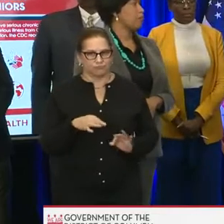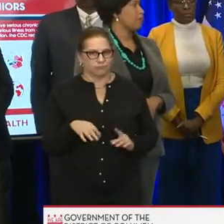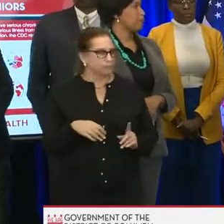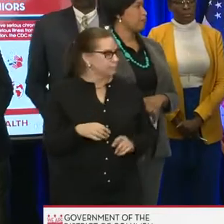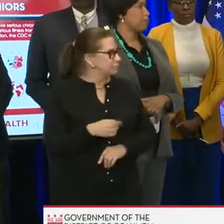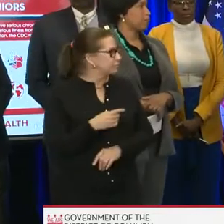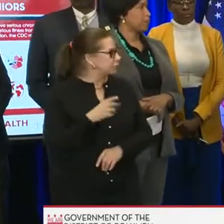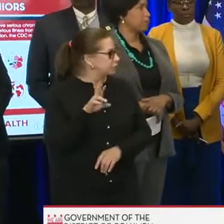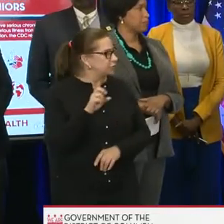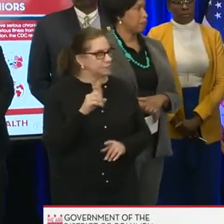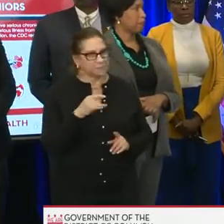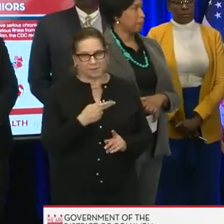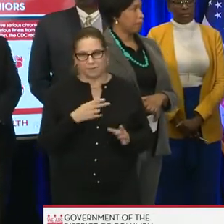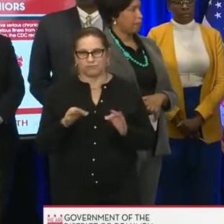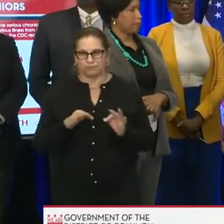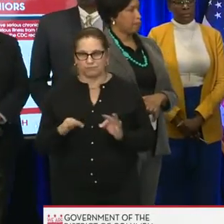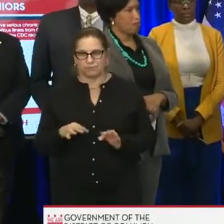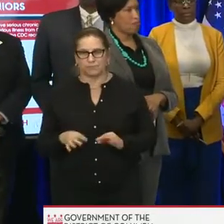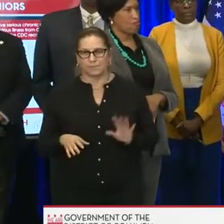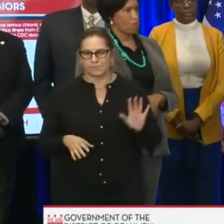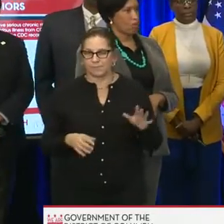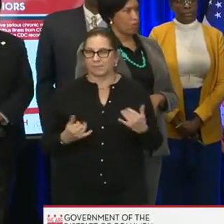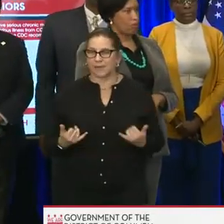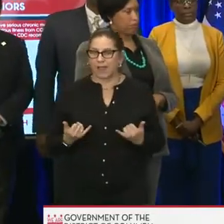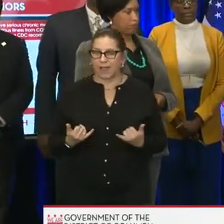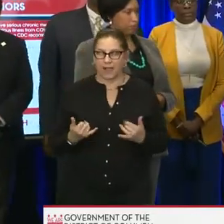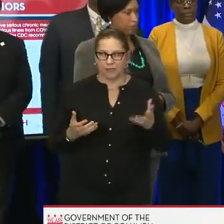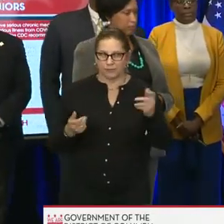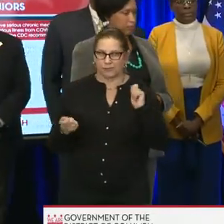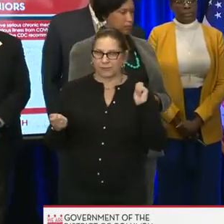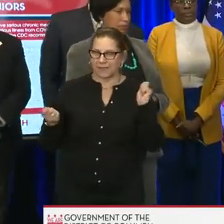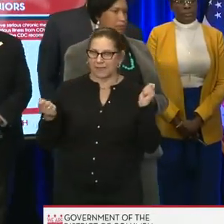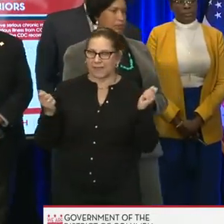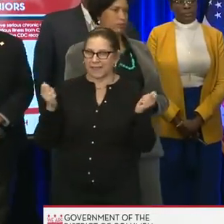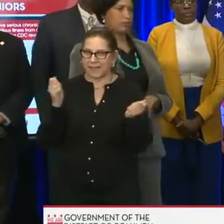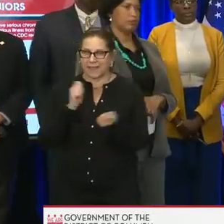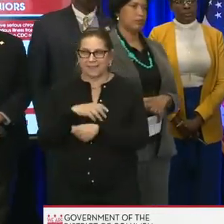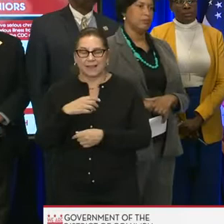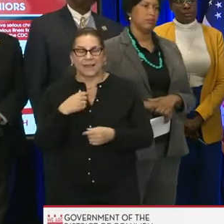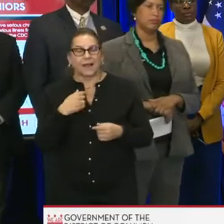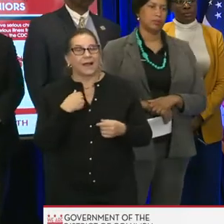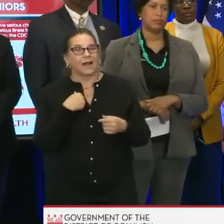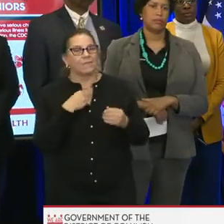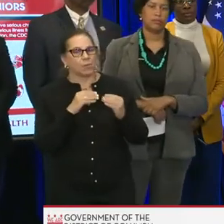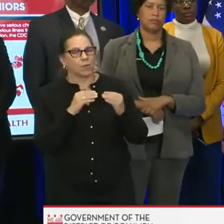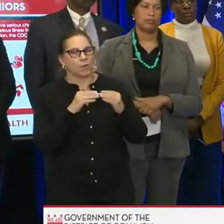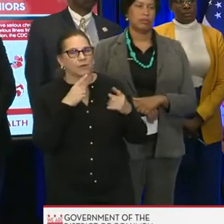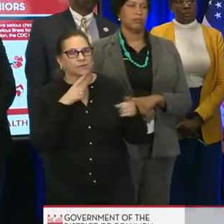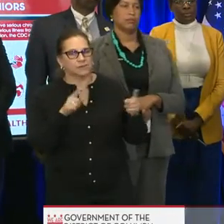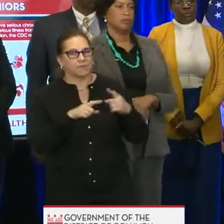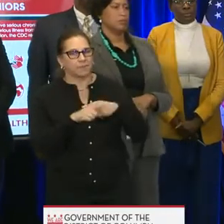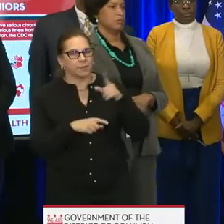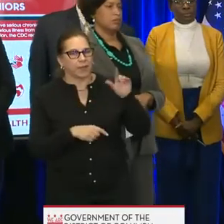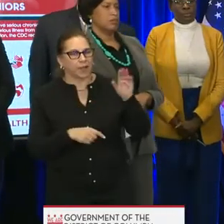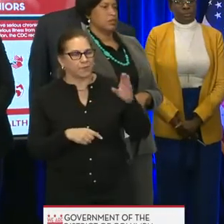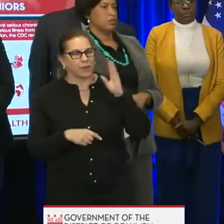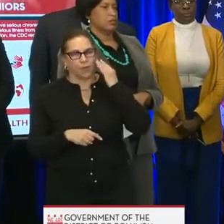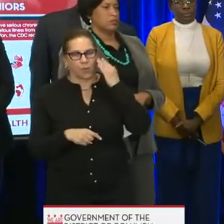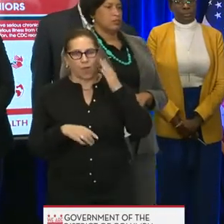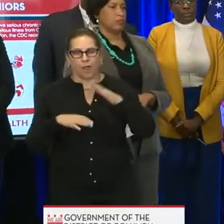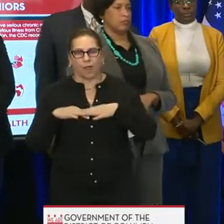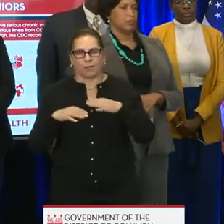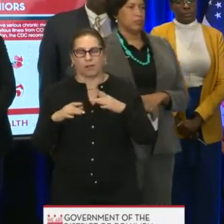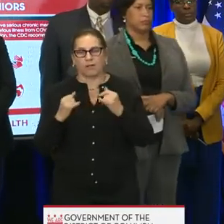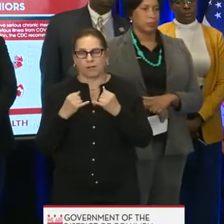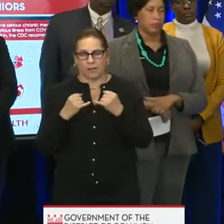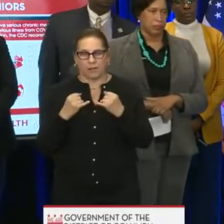So currently, and this is evolving, there are a lot of announcements of labs coming online, but we know of at least 2 major laboratories